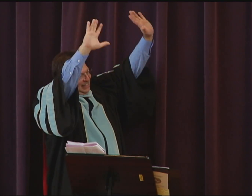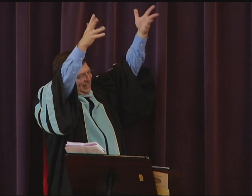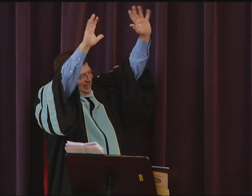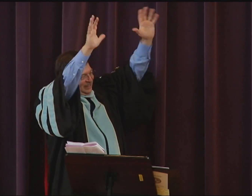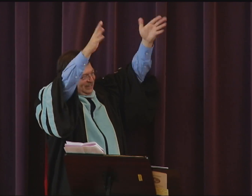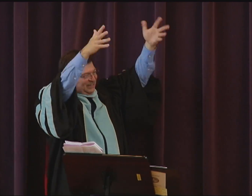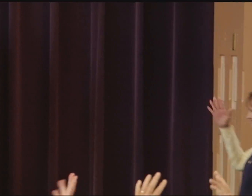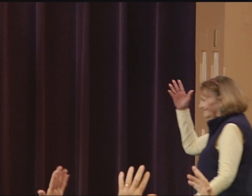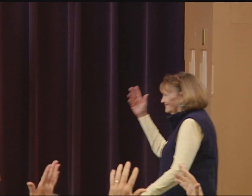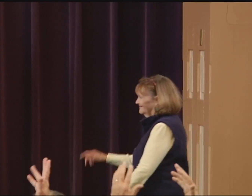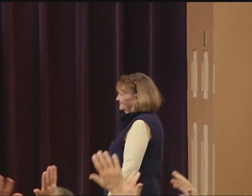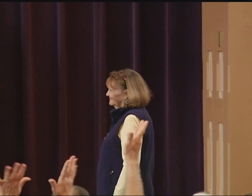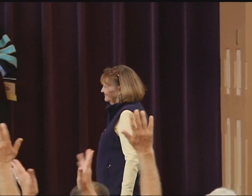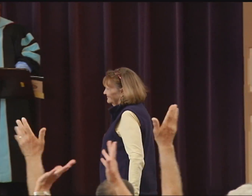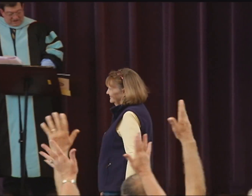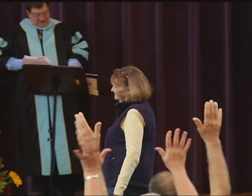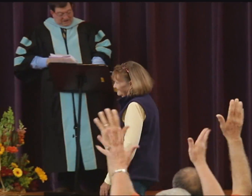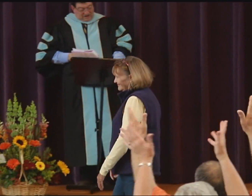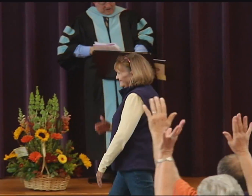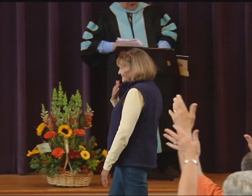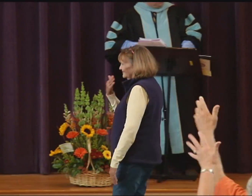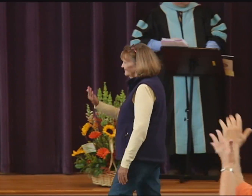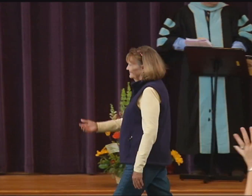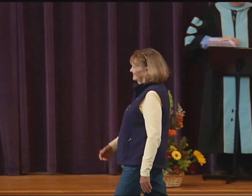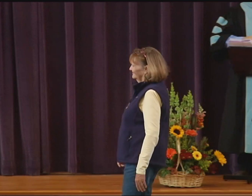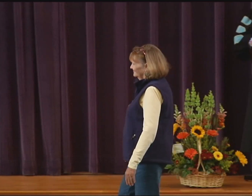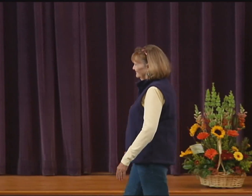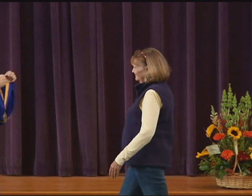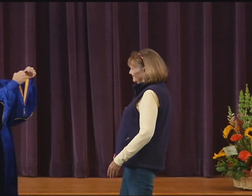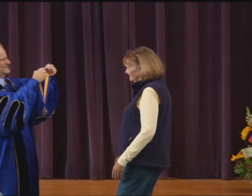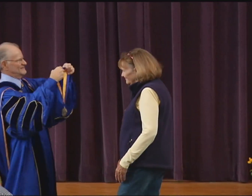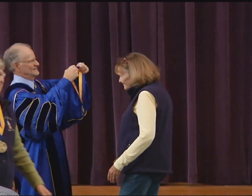Wilma Pruitt, class of 1962.